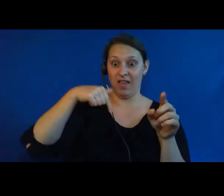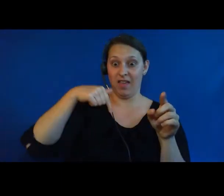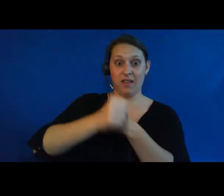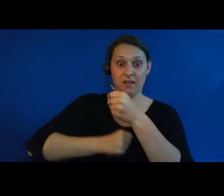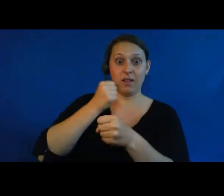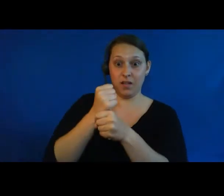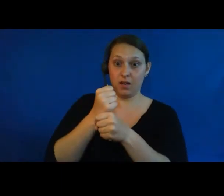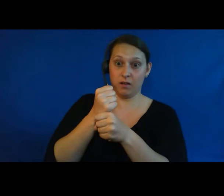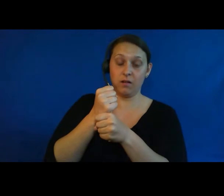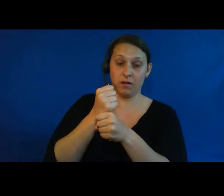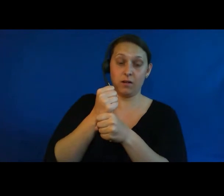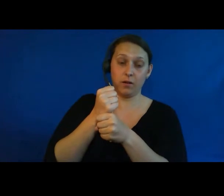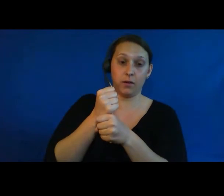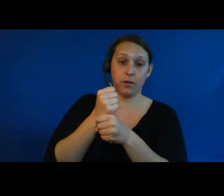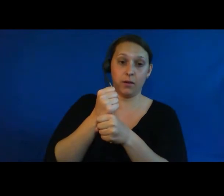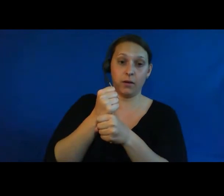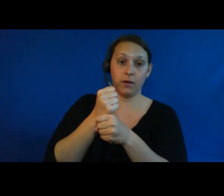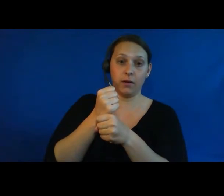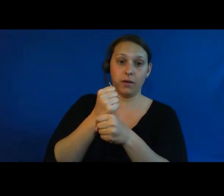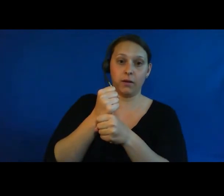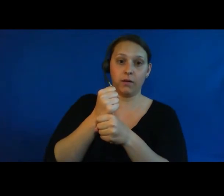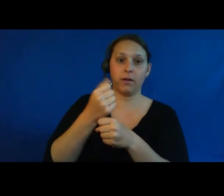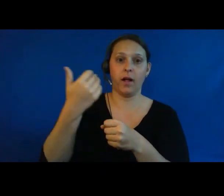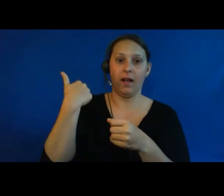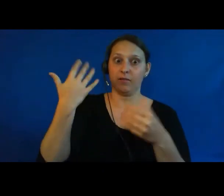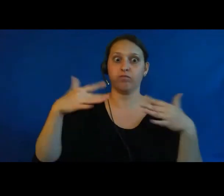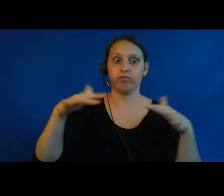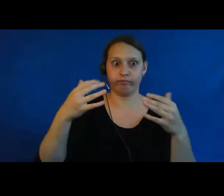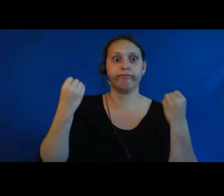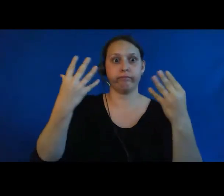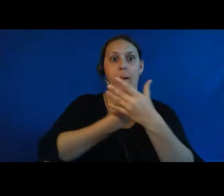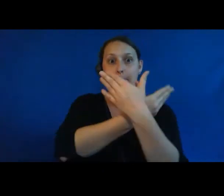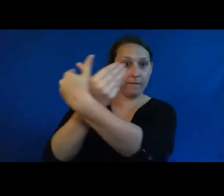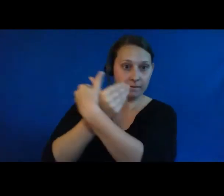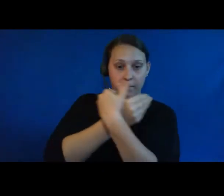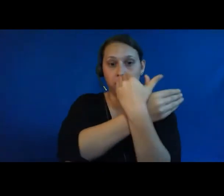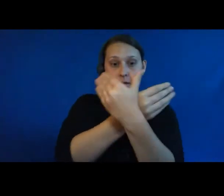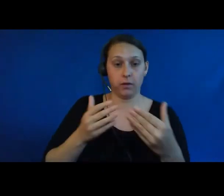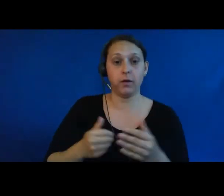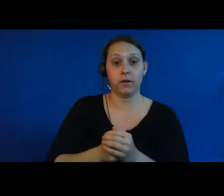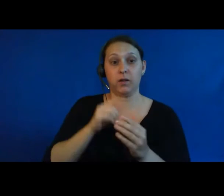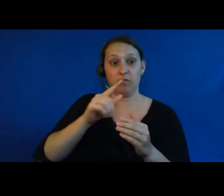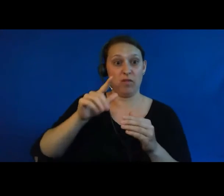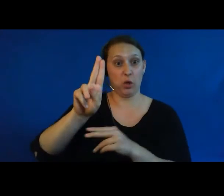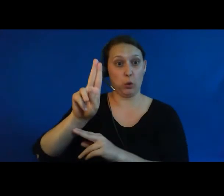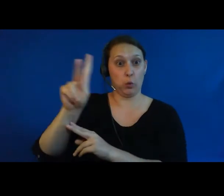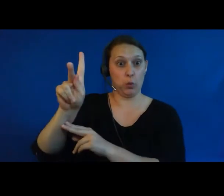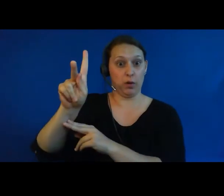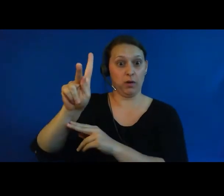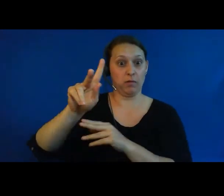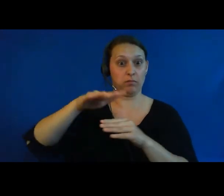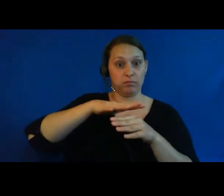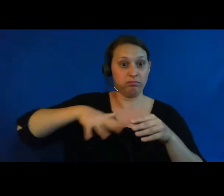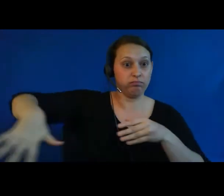of the big butterfly count, and throughout the whole of the UK we actually saw really low numbers